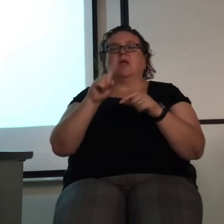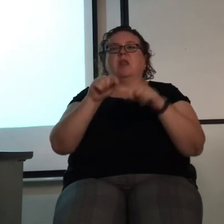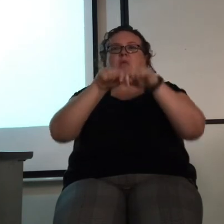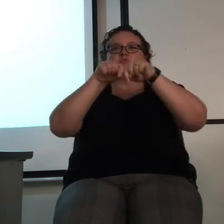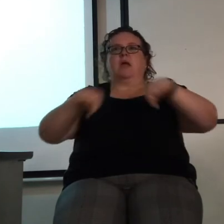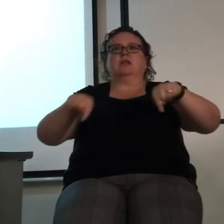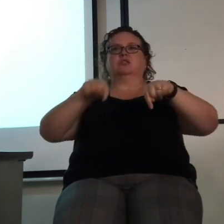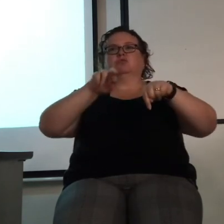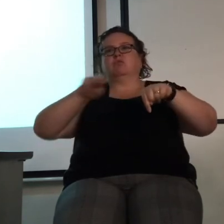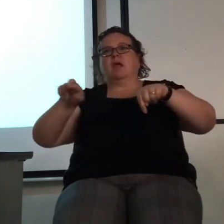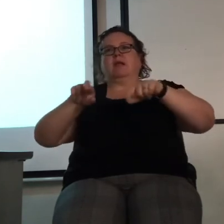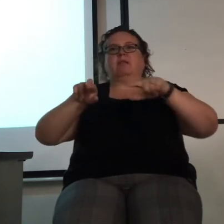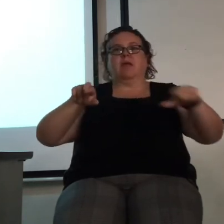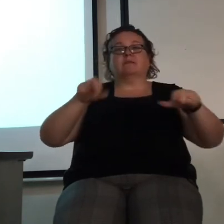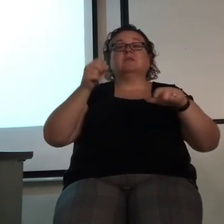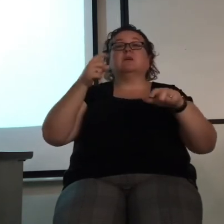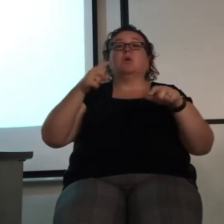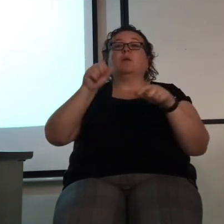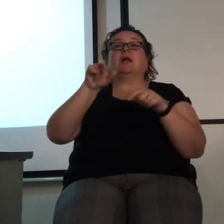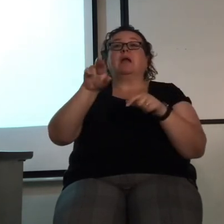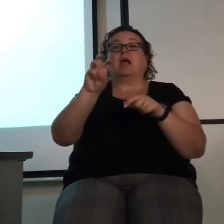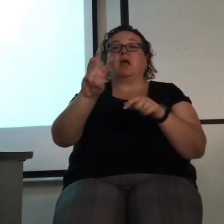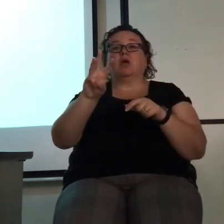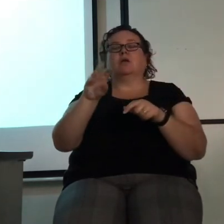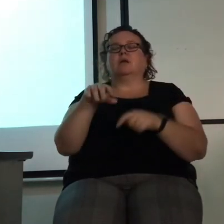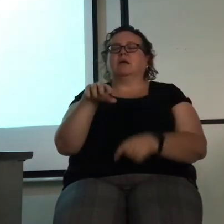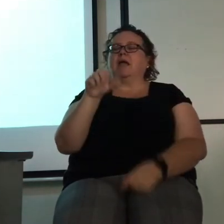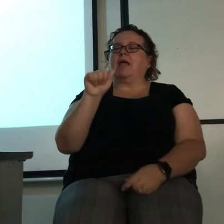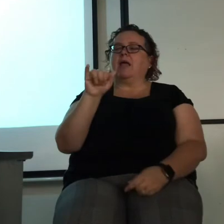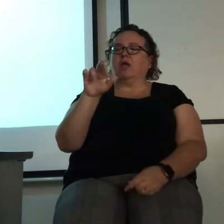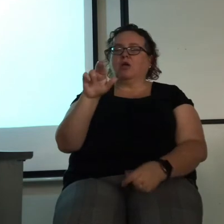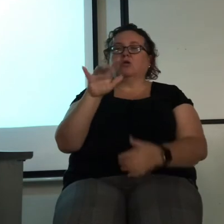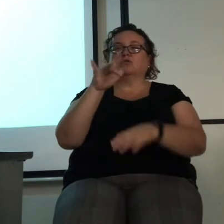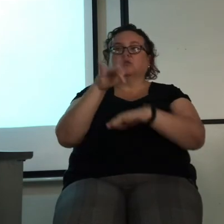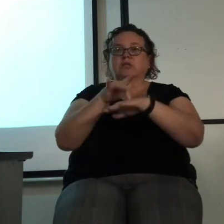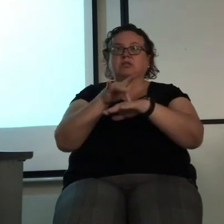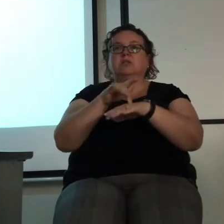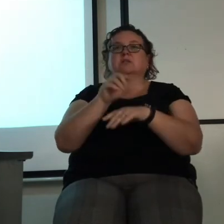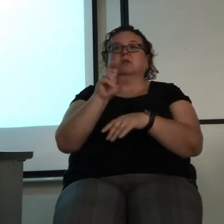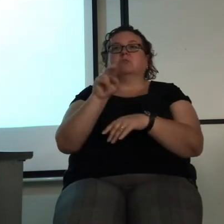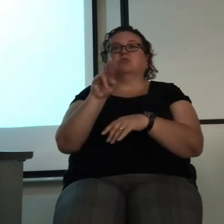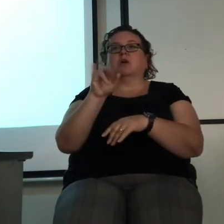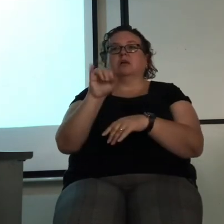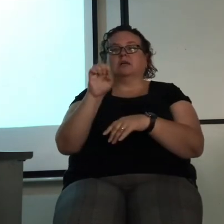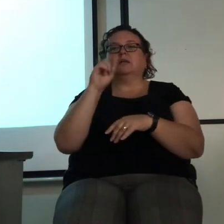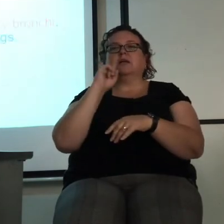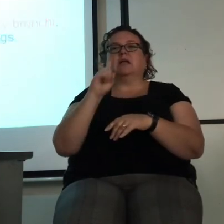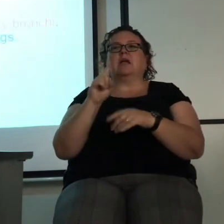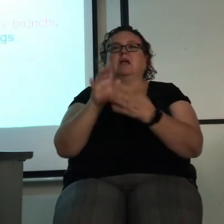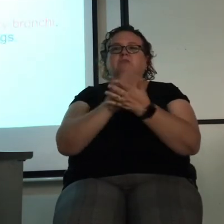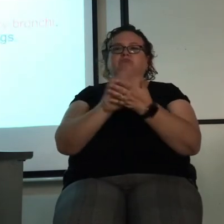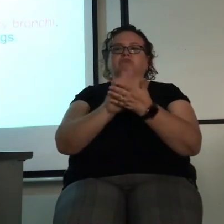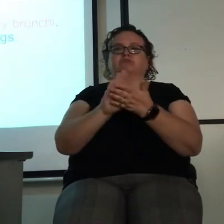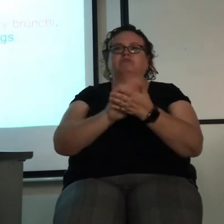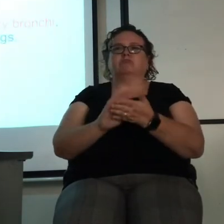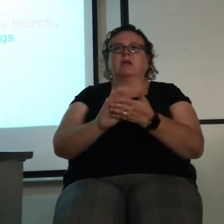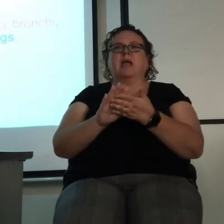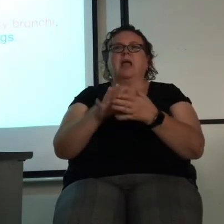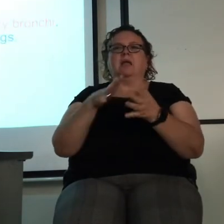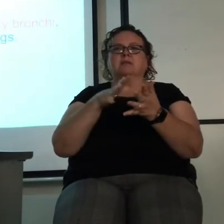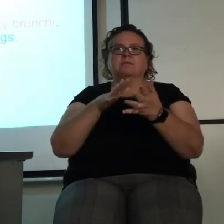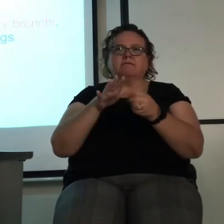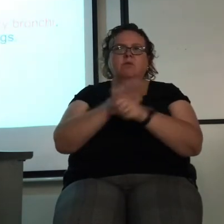bronchi. When air reaching the bronchi, it's warm and cleansed of its impurities and saturated with water vapor